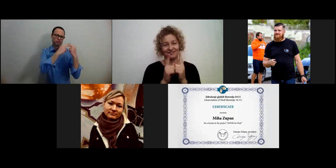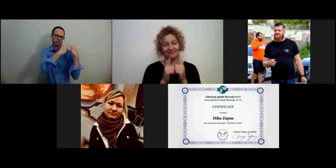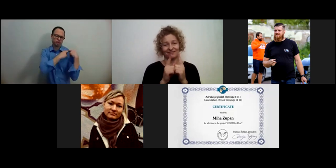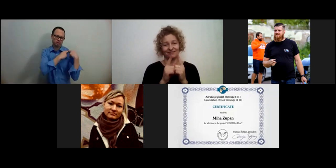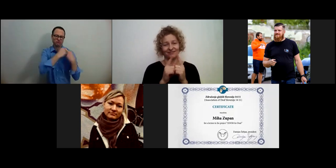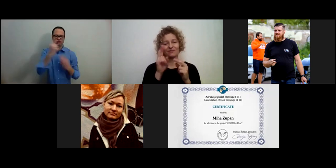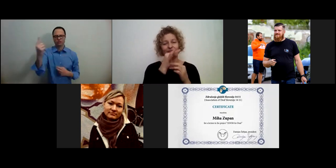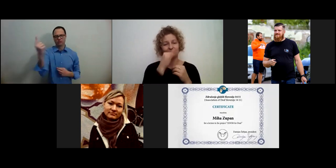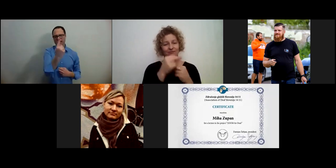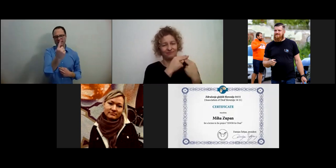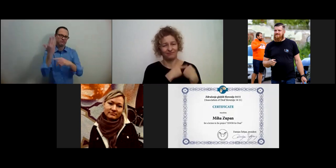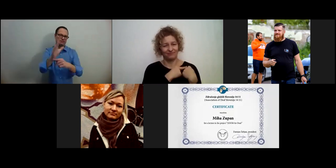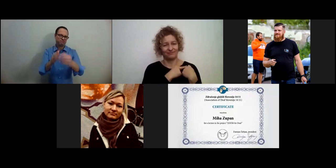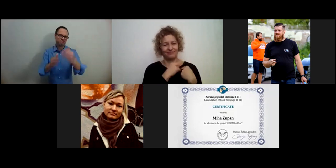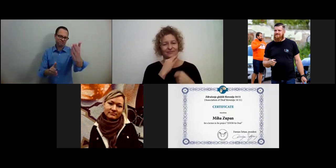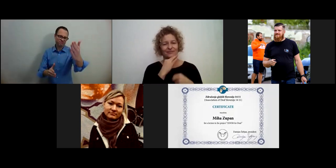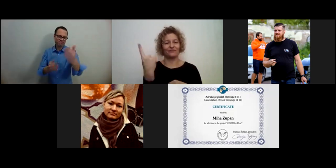Now, I want to